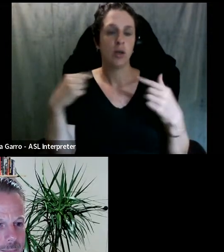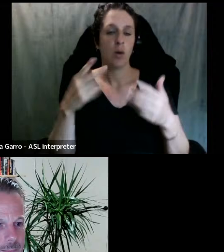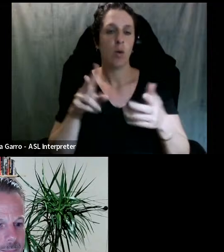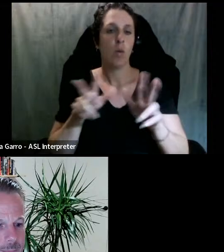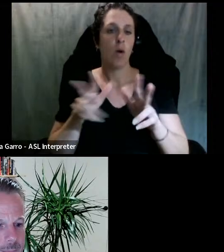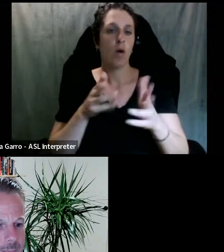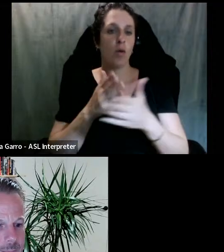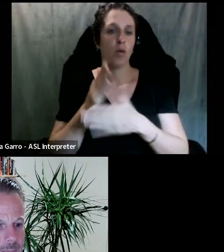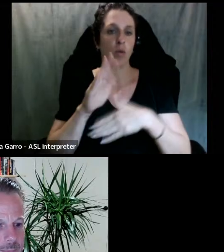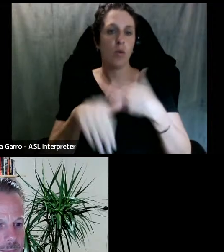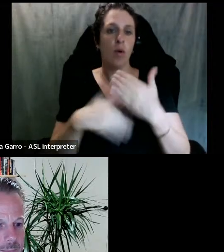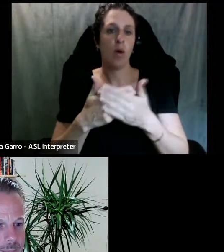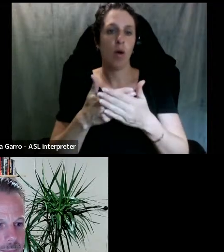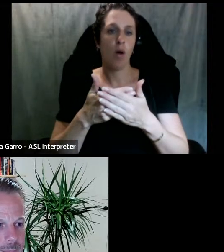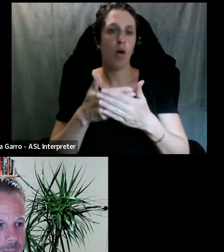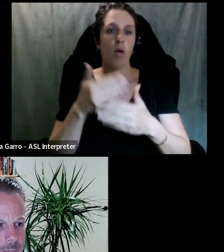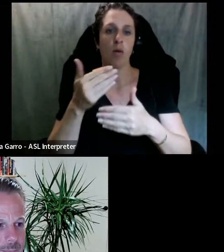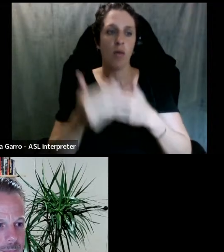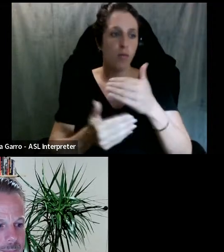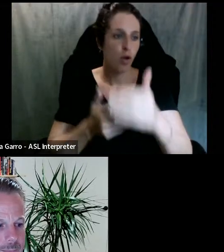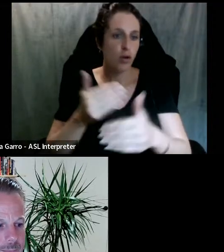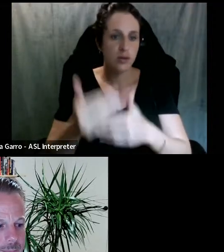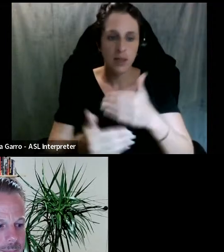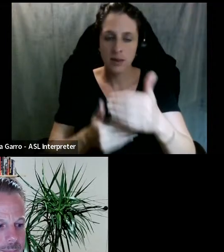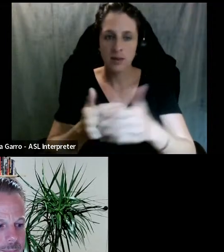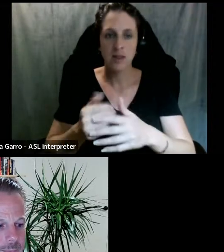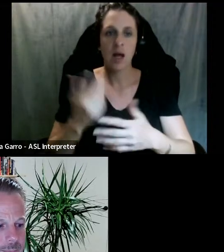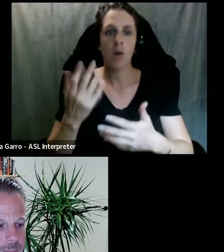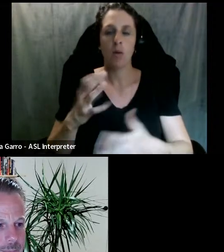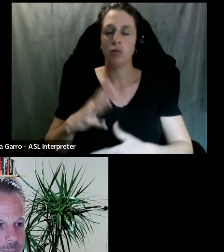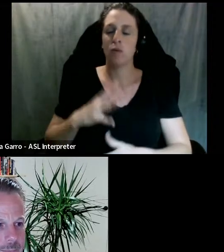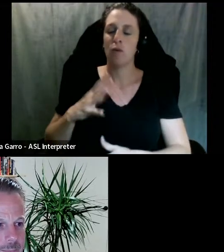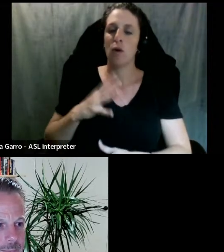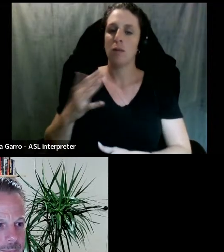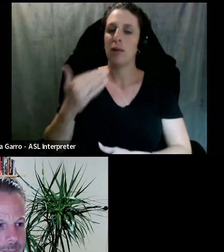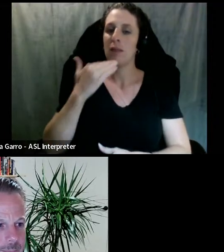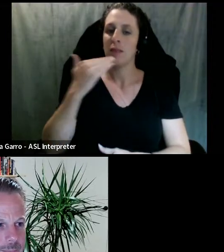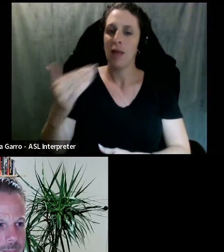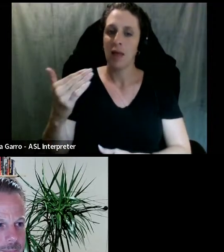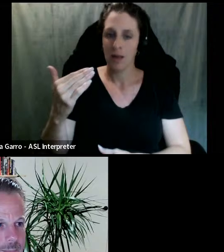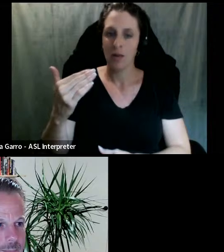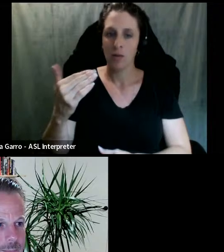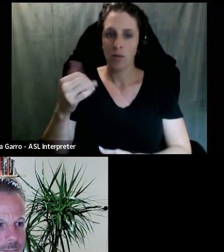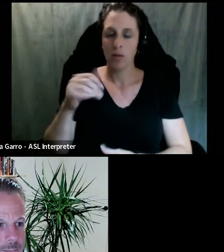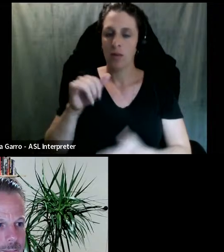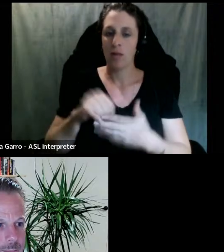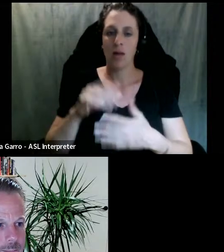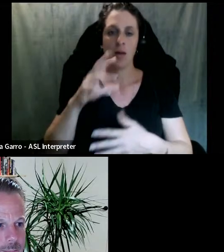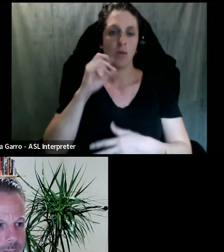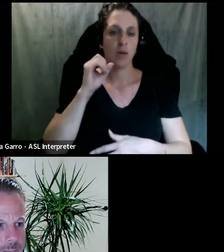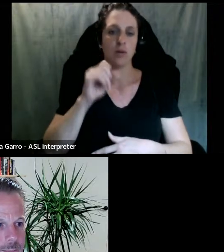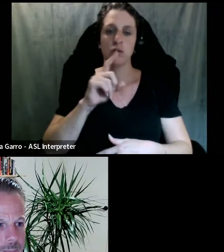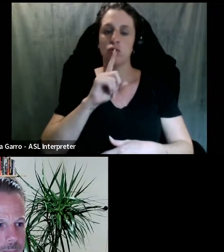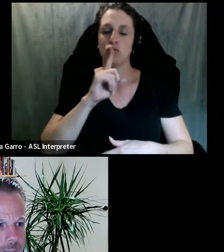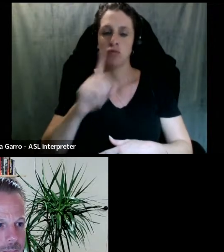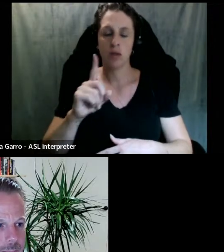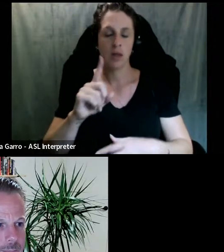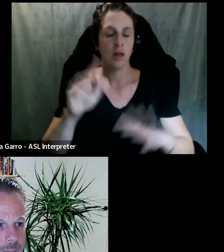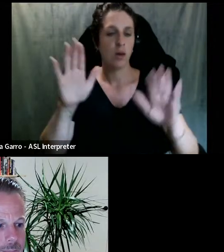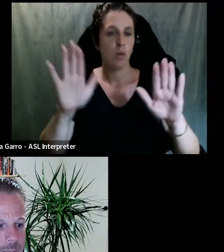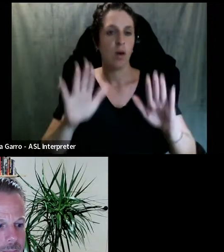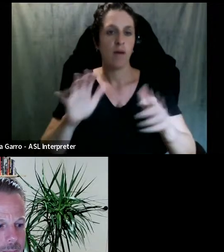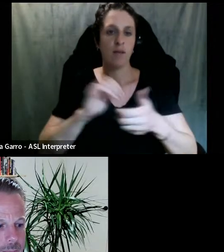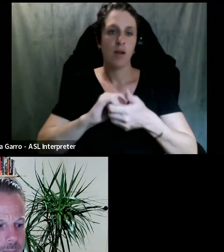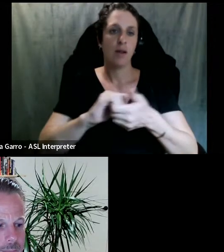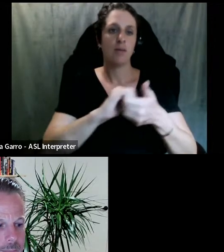of the processes. And I just wanted to formally thank you for that. That was a really wonderful collaboration between